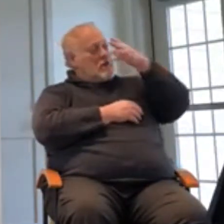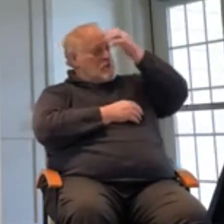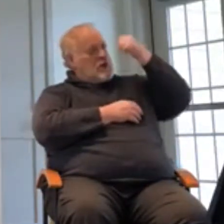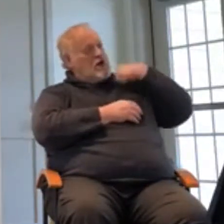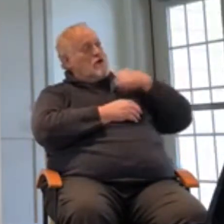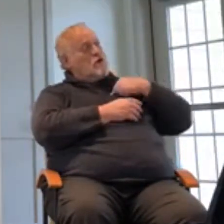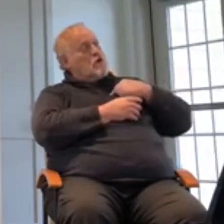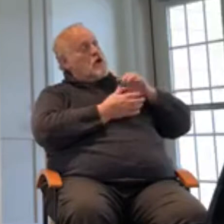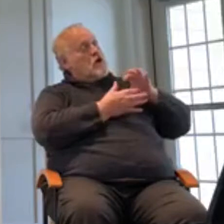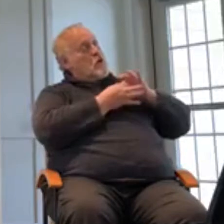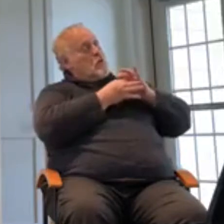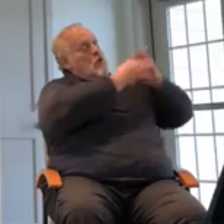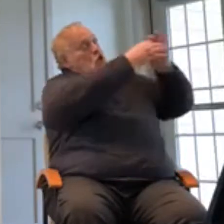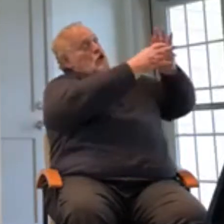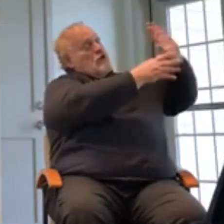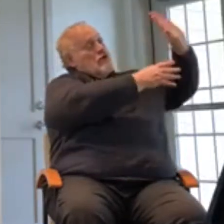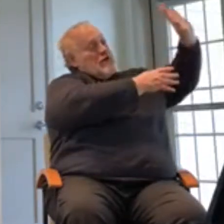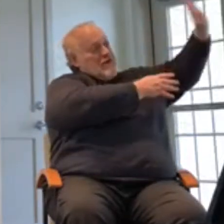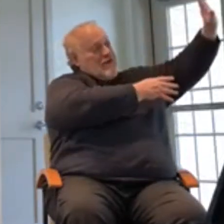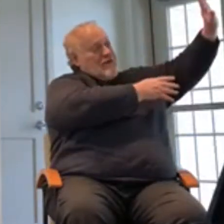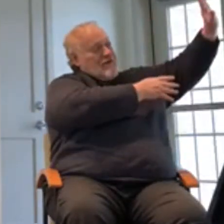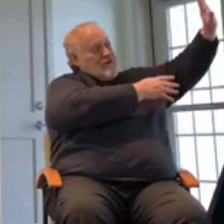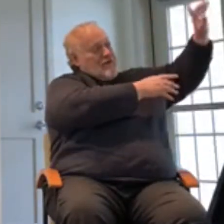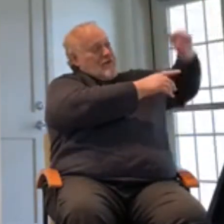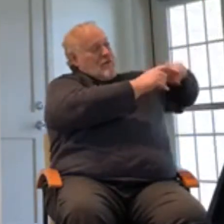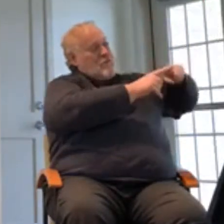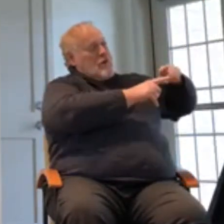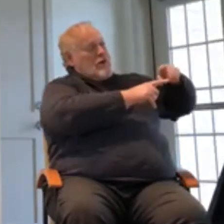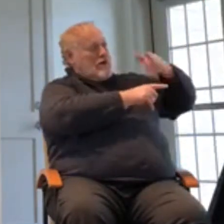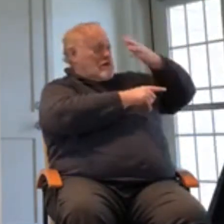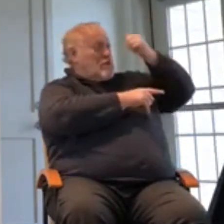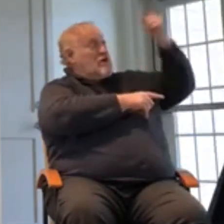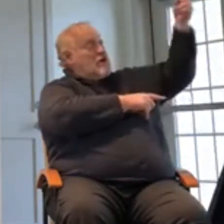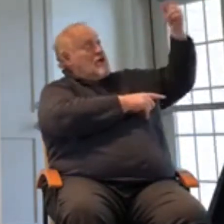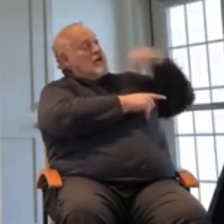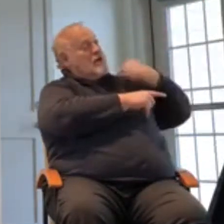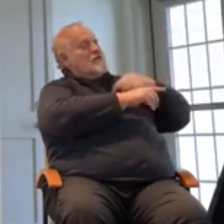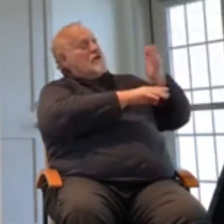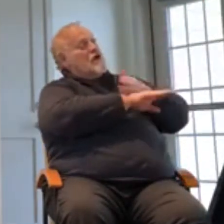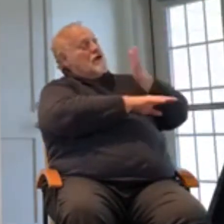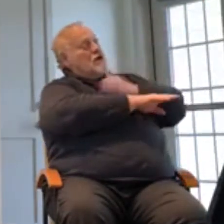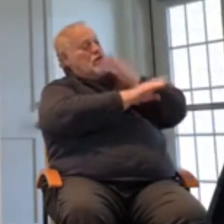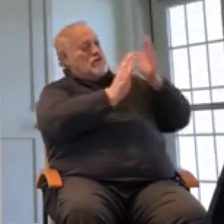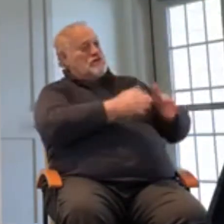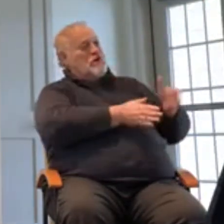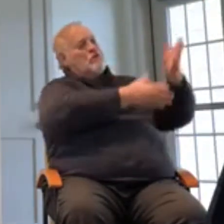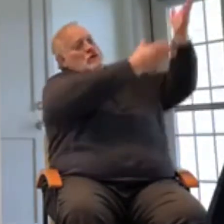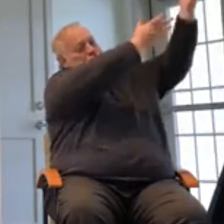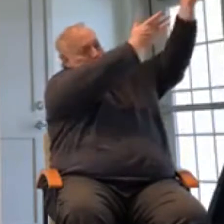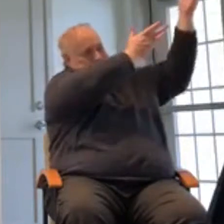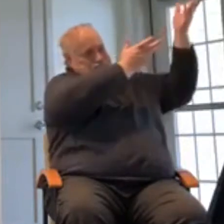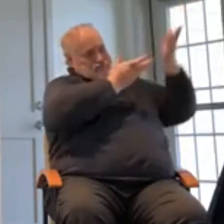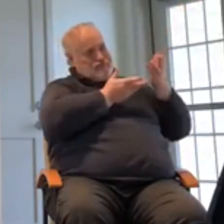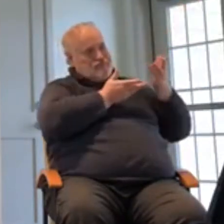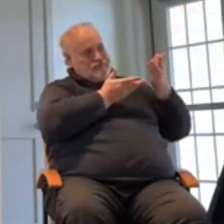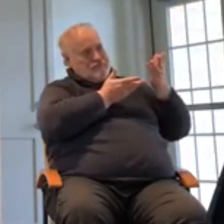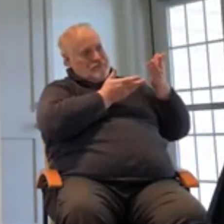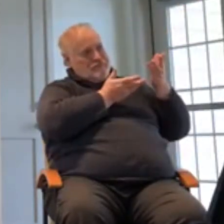because we are his sheep, but he supplies our need because he is our shepherd.